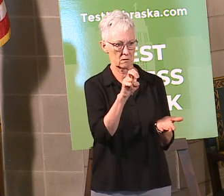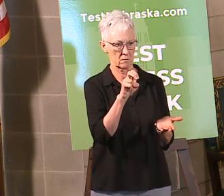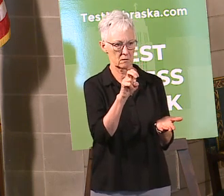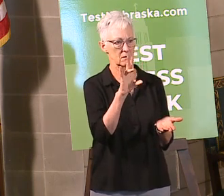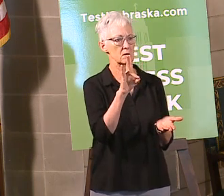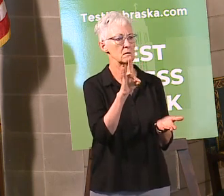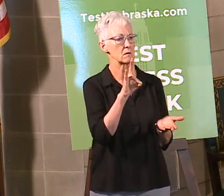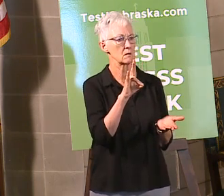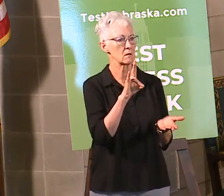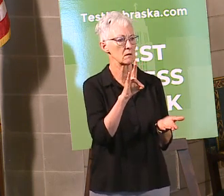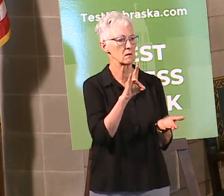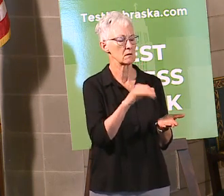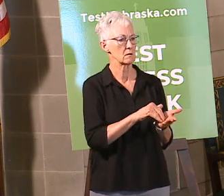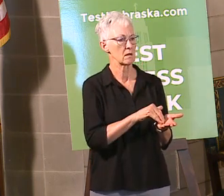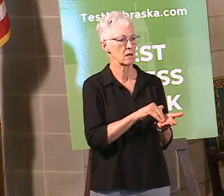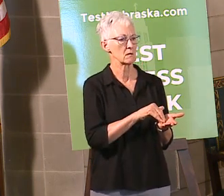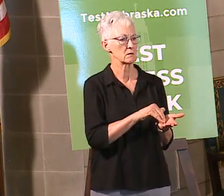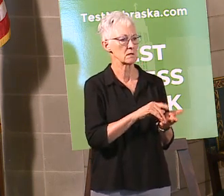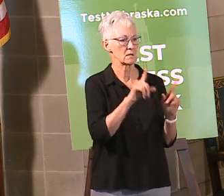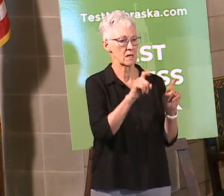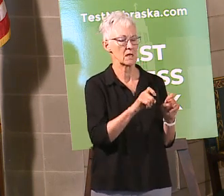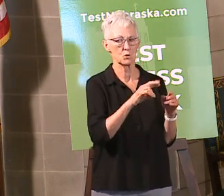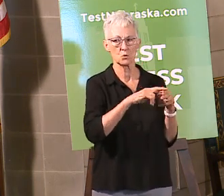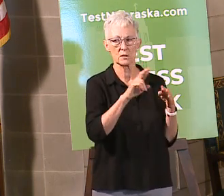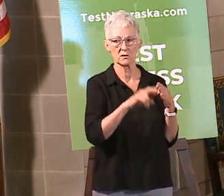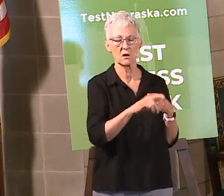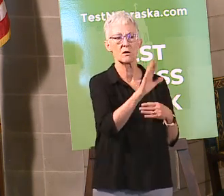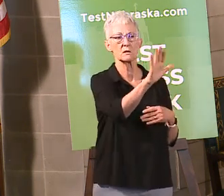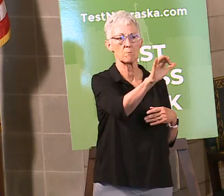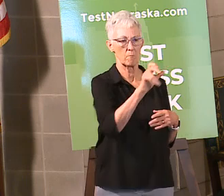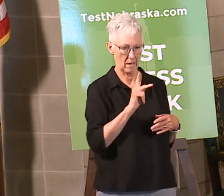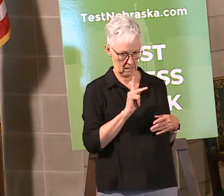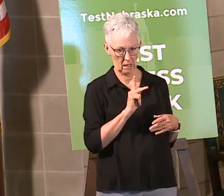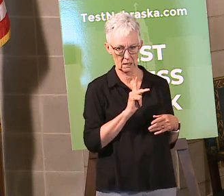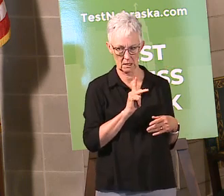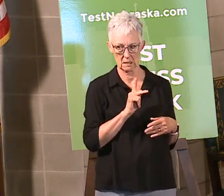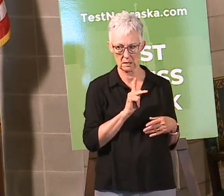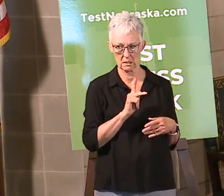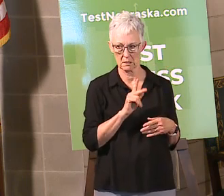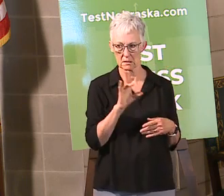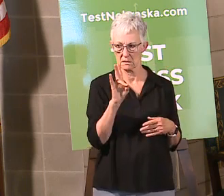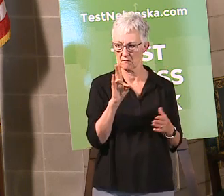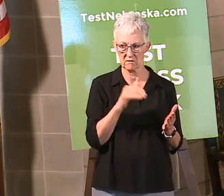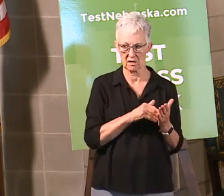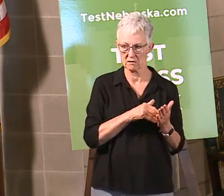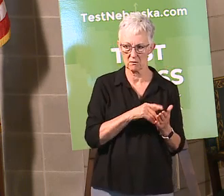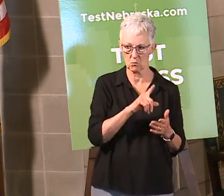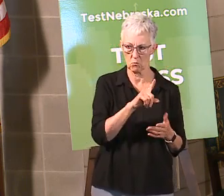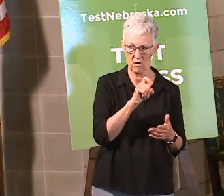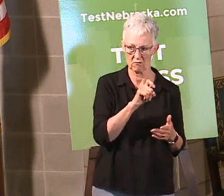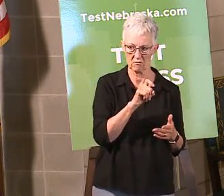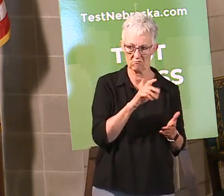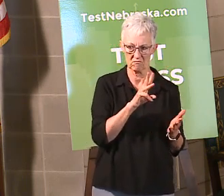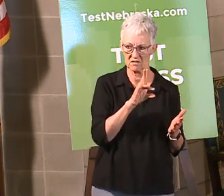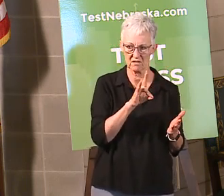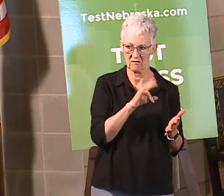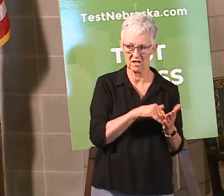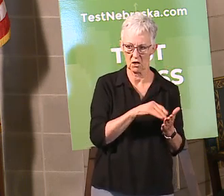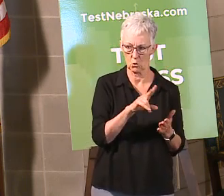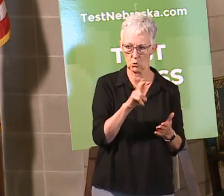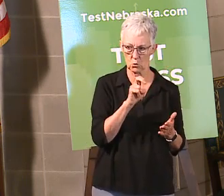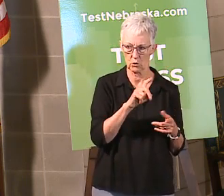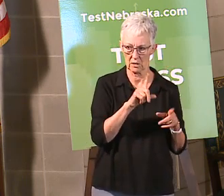7,100 test results back. Test results back. So Dr. Antone thinks it's been 7,100 or 7,200 test results that have been received